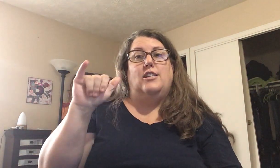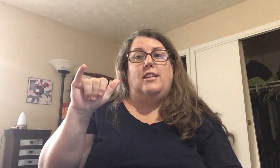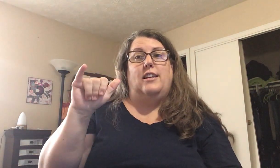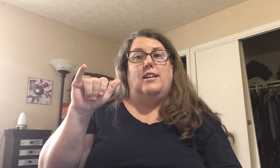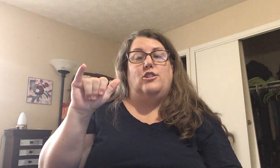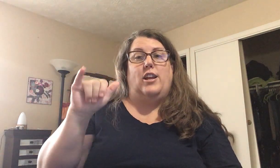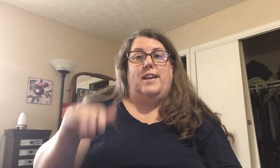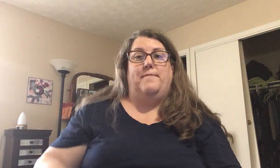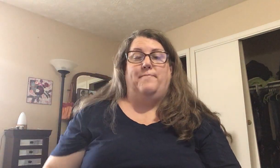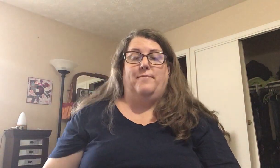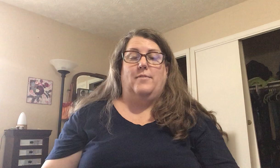Jenny.